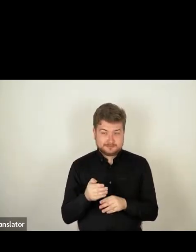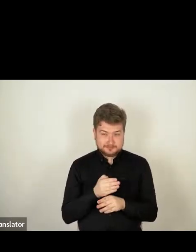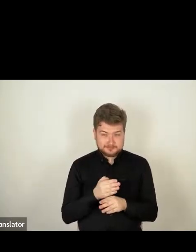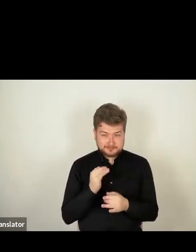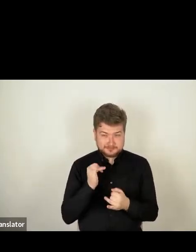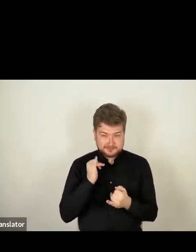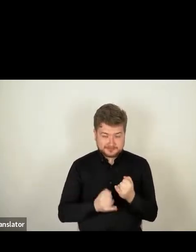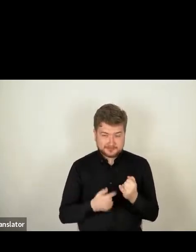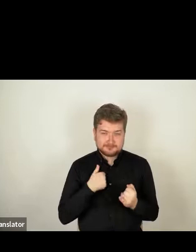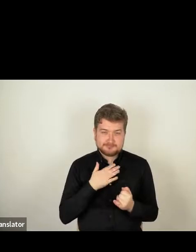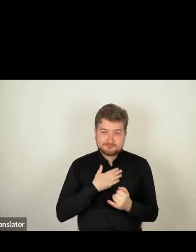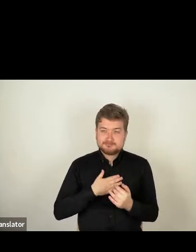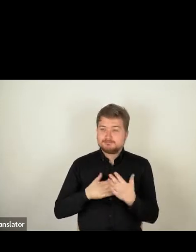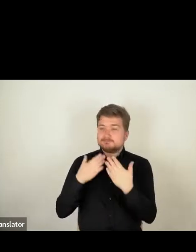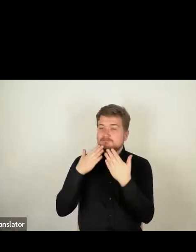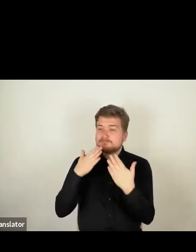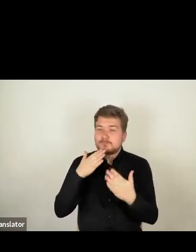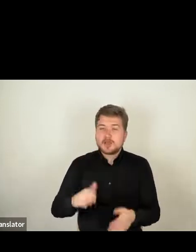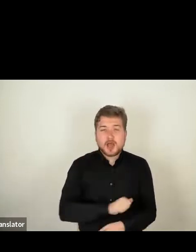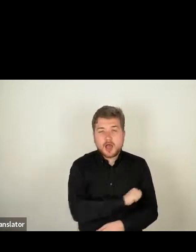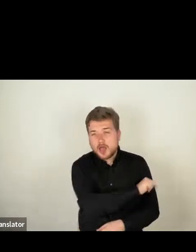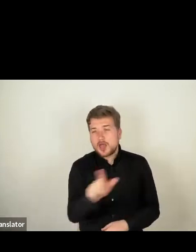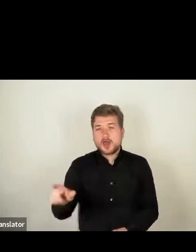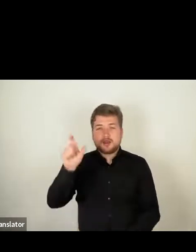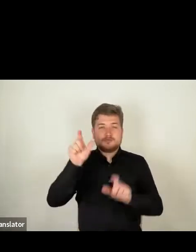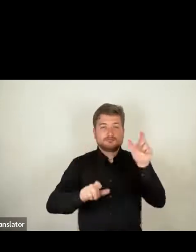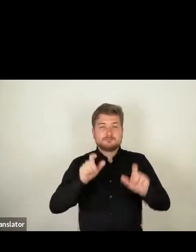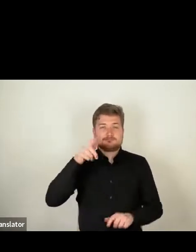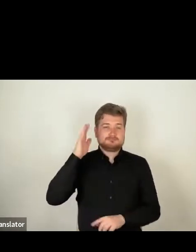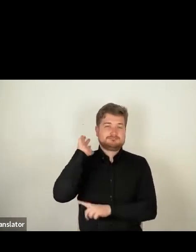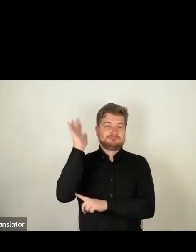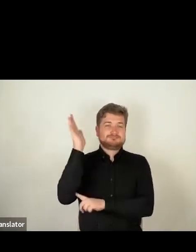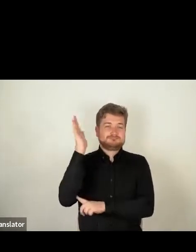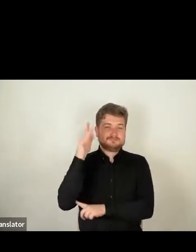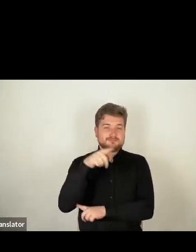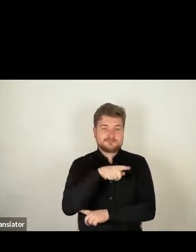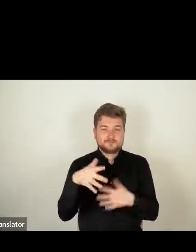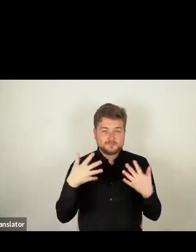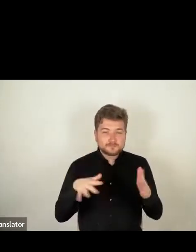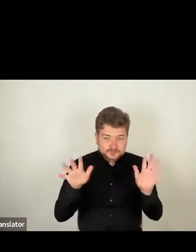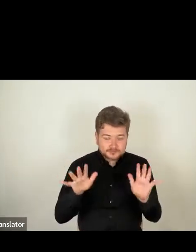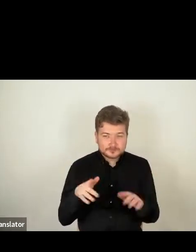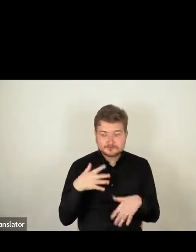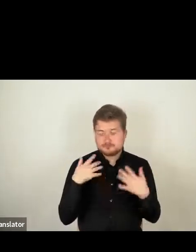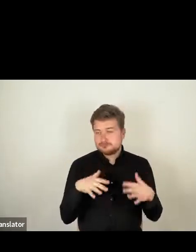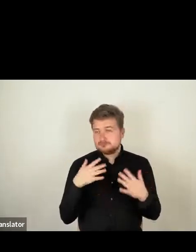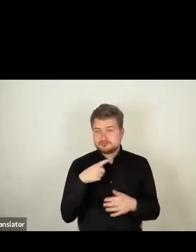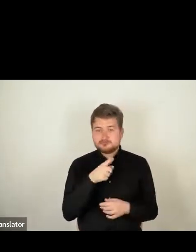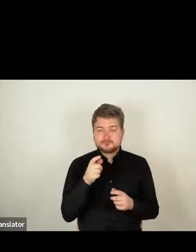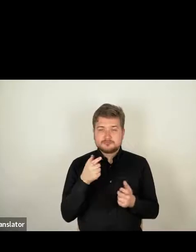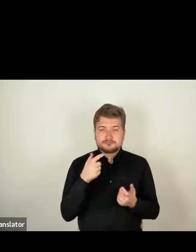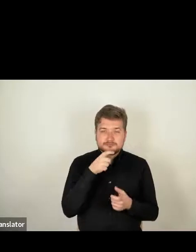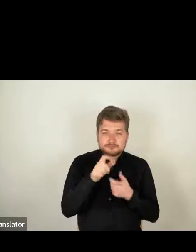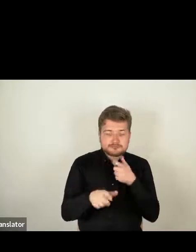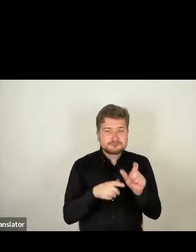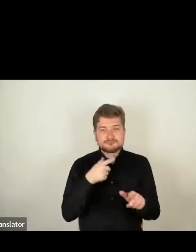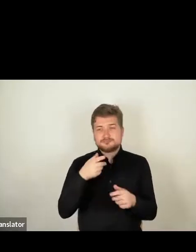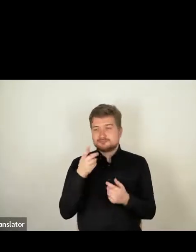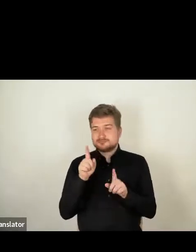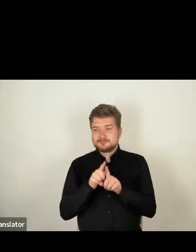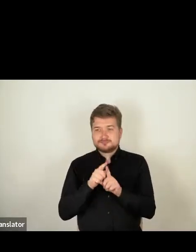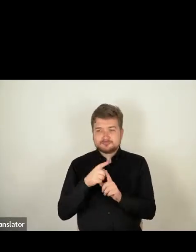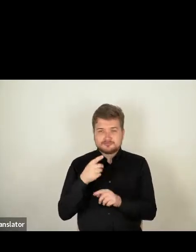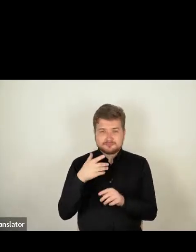thank again all our speakers for their valuable insights, all our participants for sharing their views on this